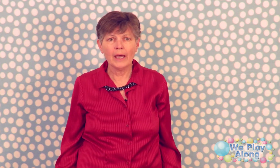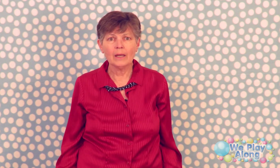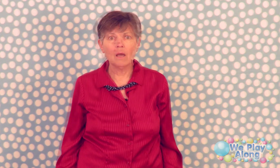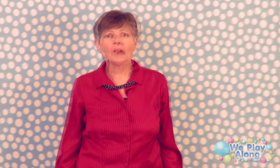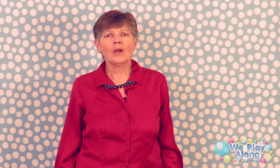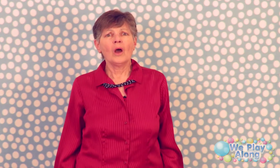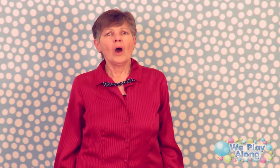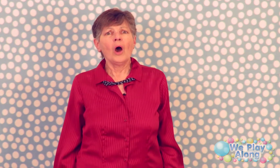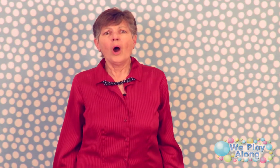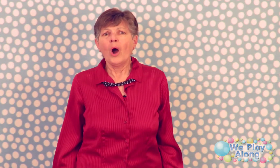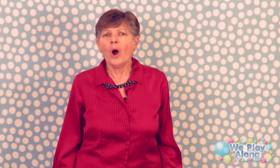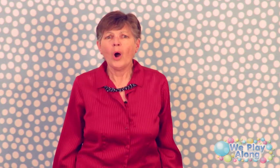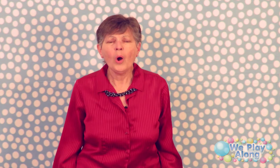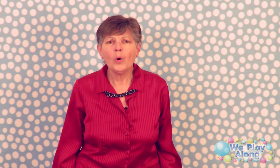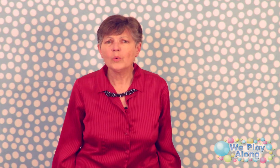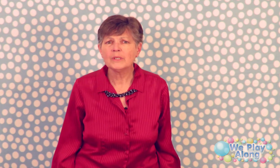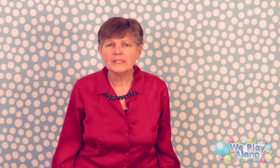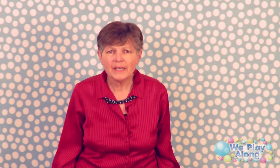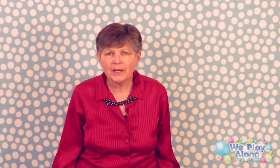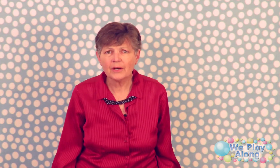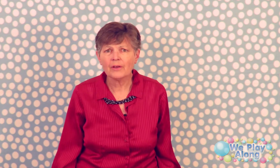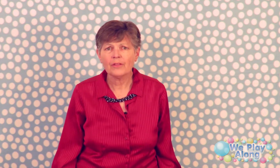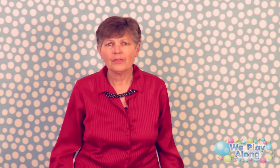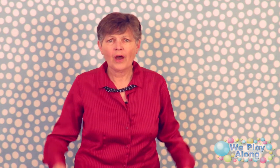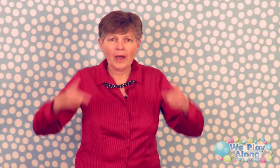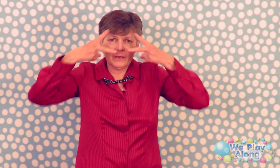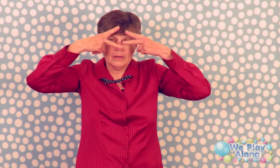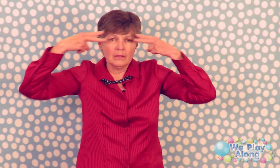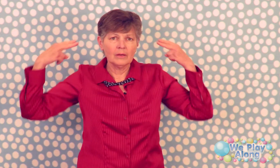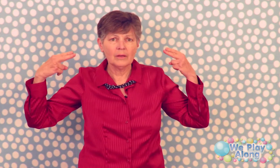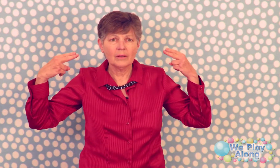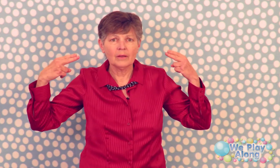yet." Oh, Deer thought,